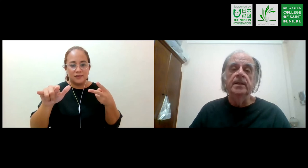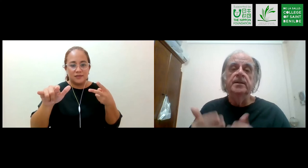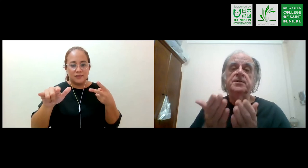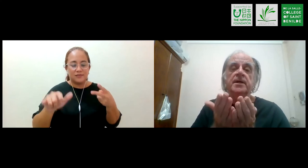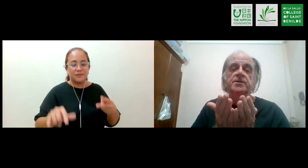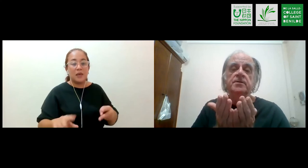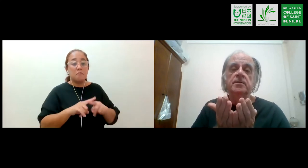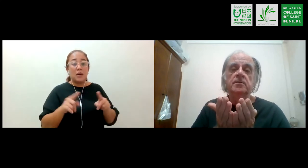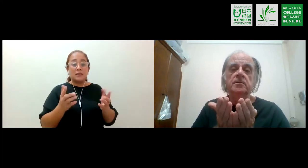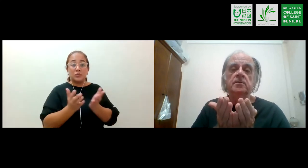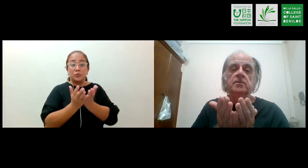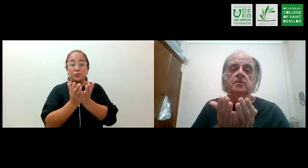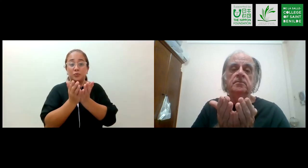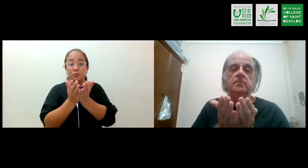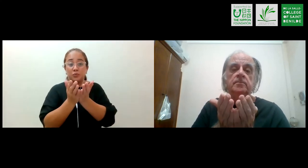But in this case,